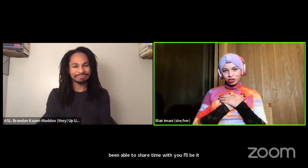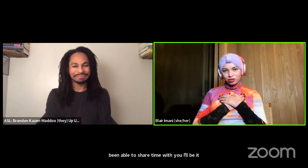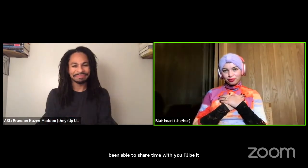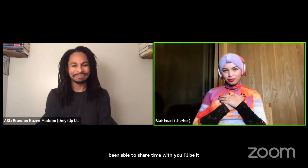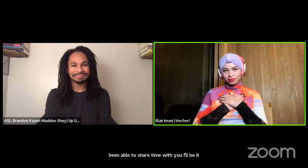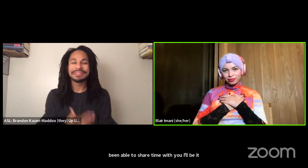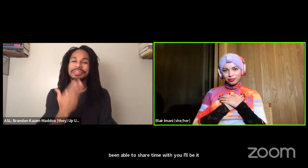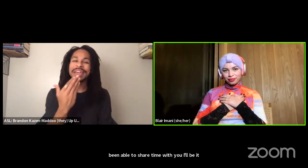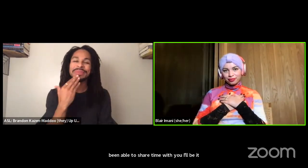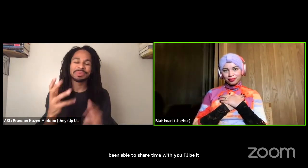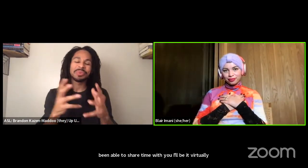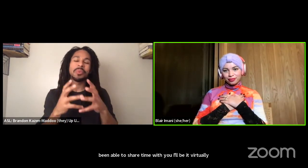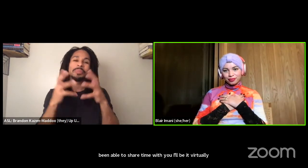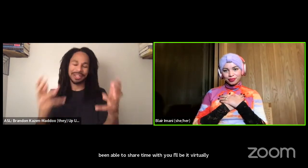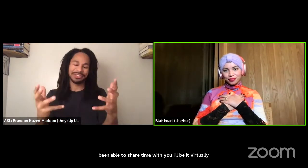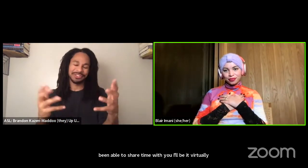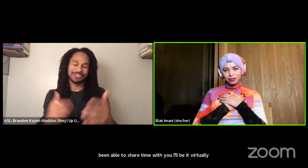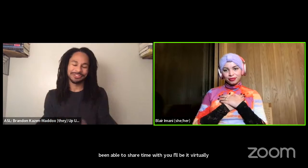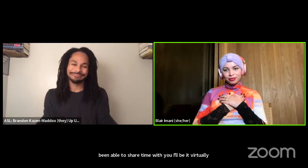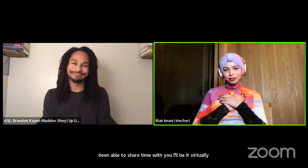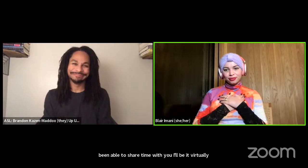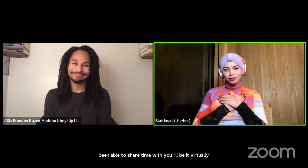Thank you very much.